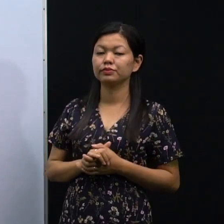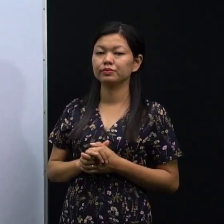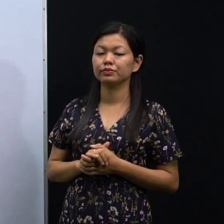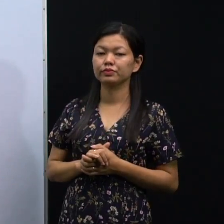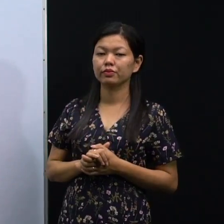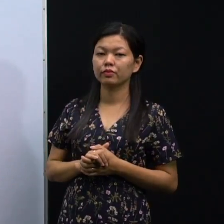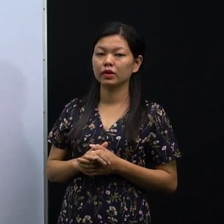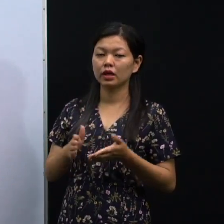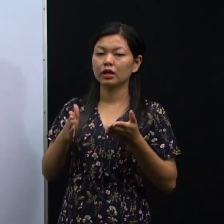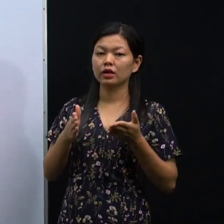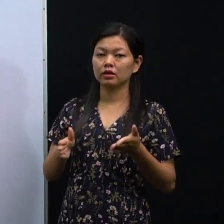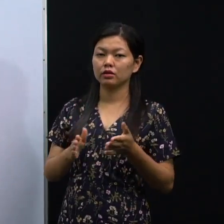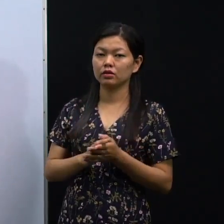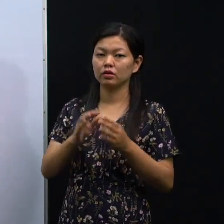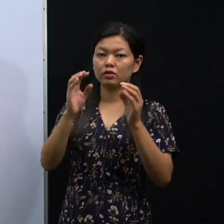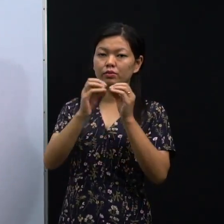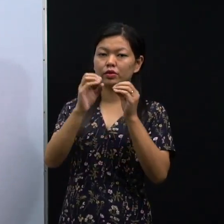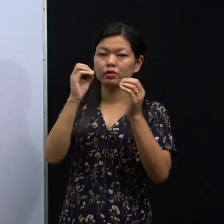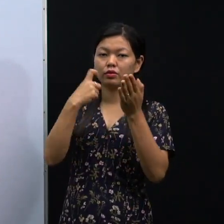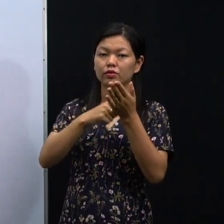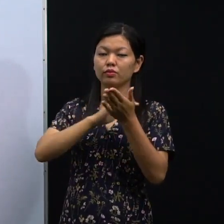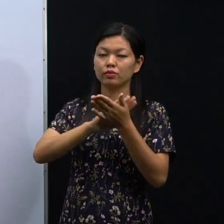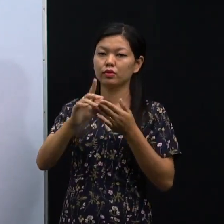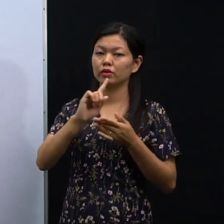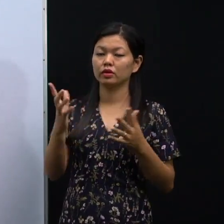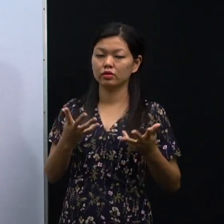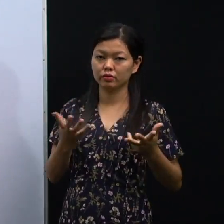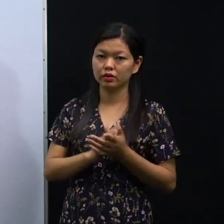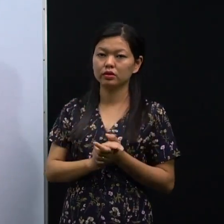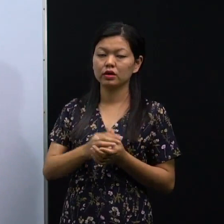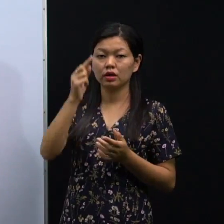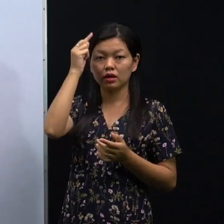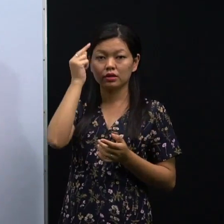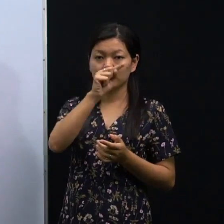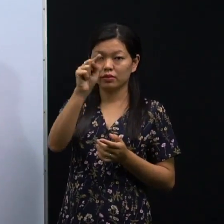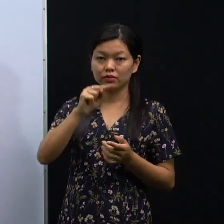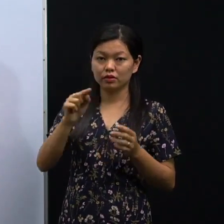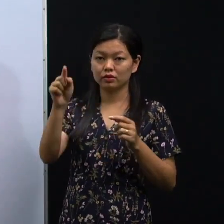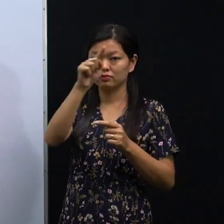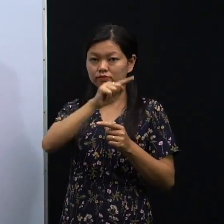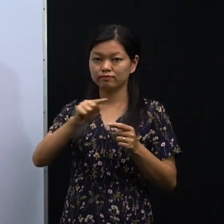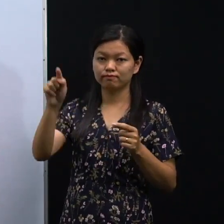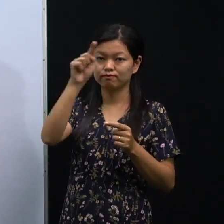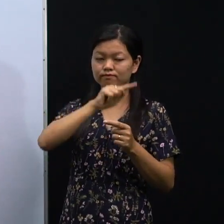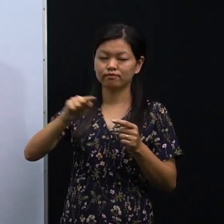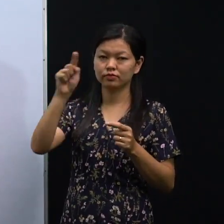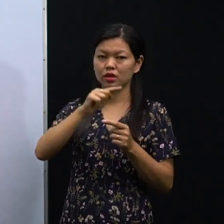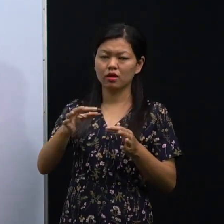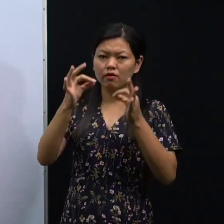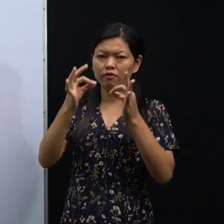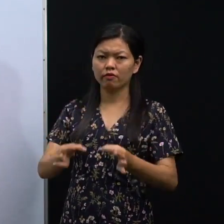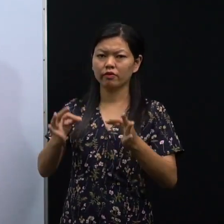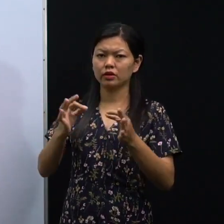students, now Bohr said that when electrons revolve, okay, they are fixed shells, and then